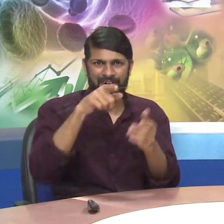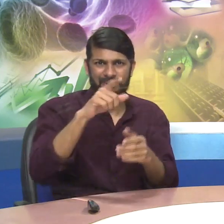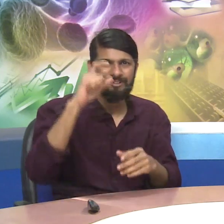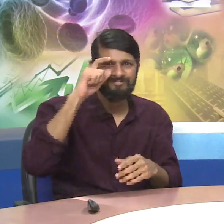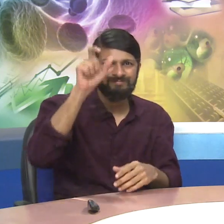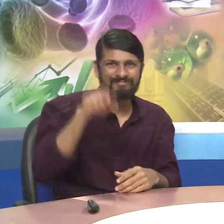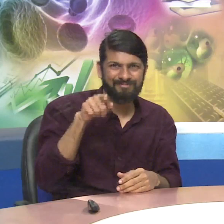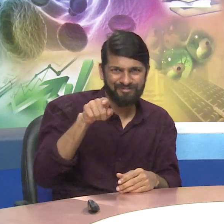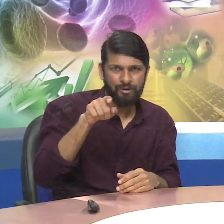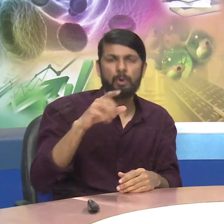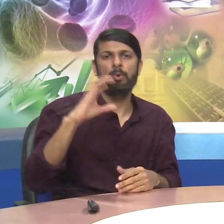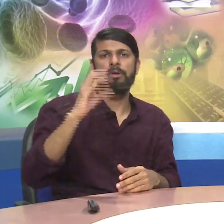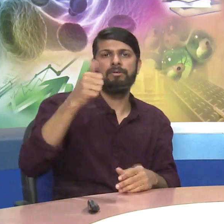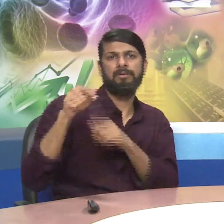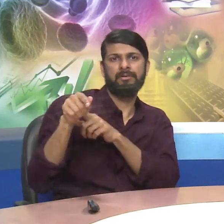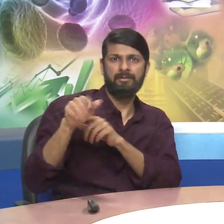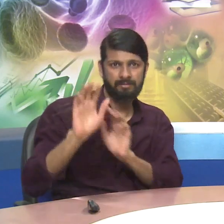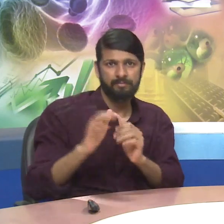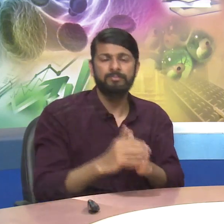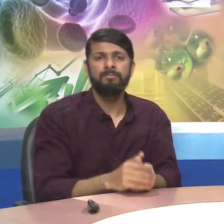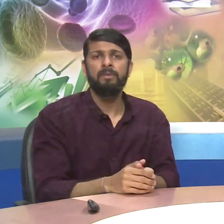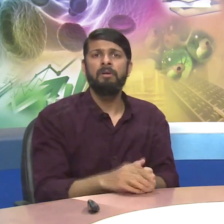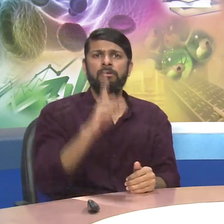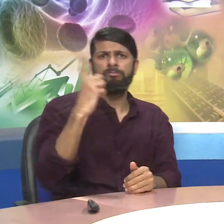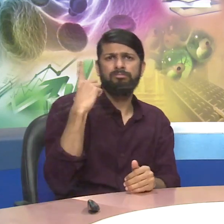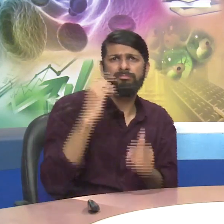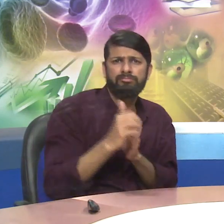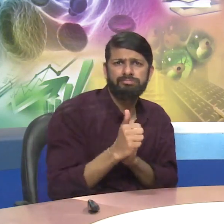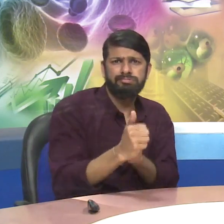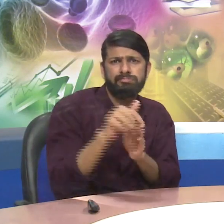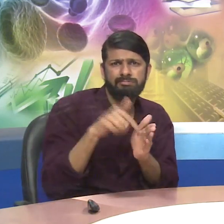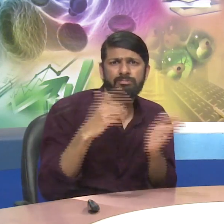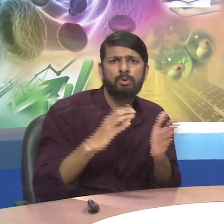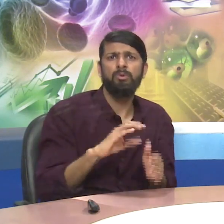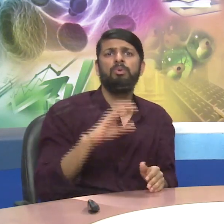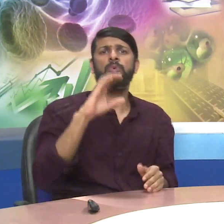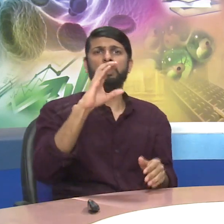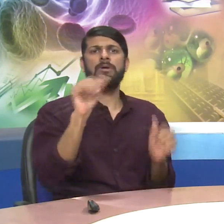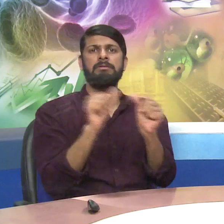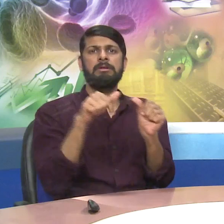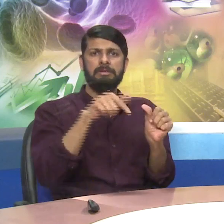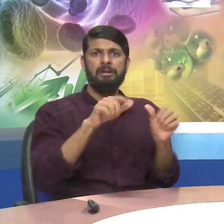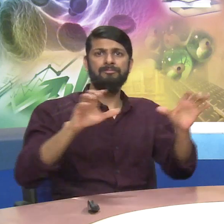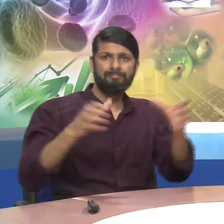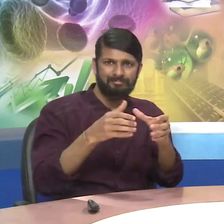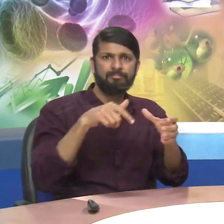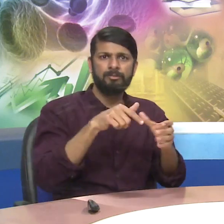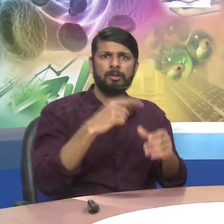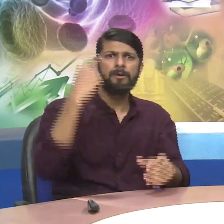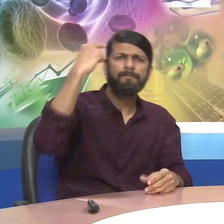also about Dr. Rajendra Prasad. the leaders of the Constituent Assembly